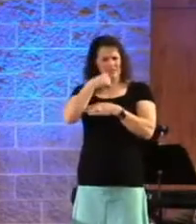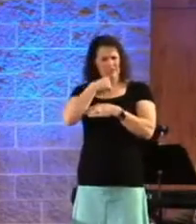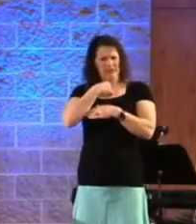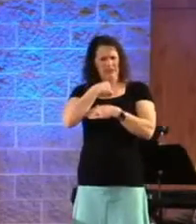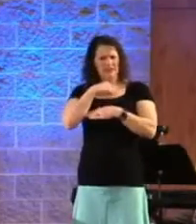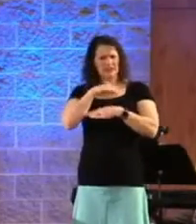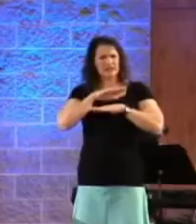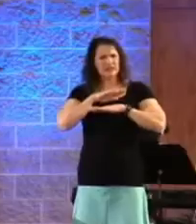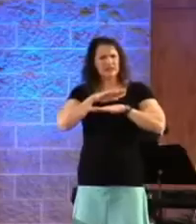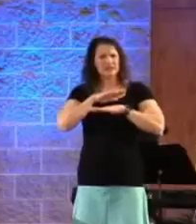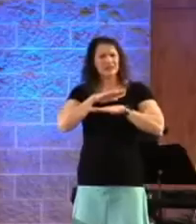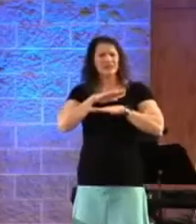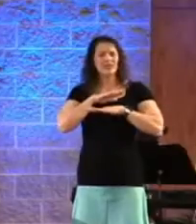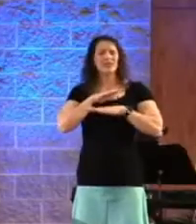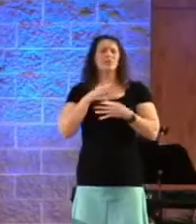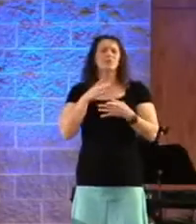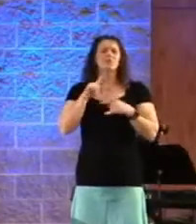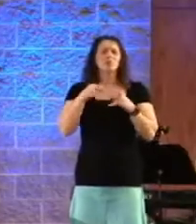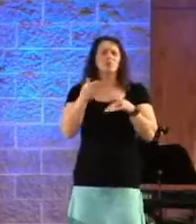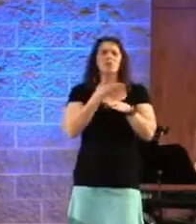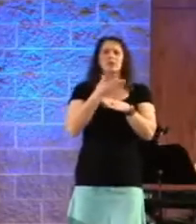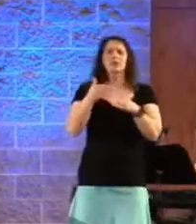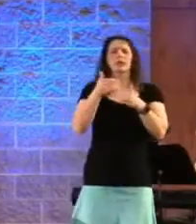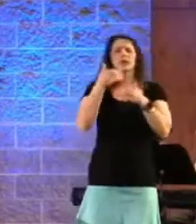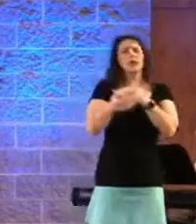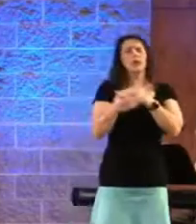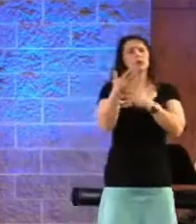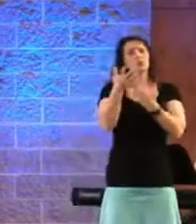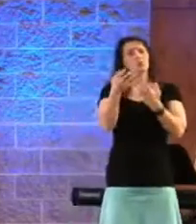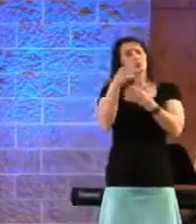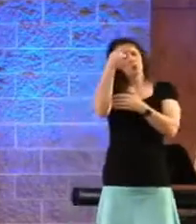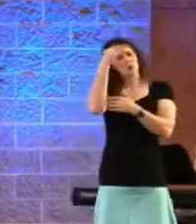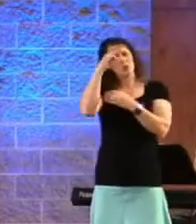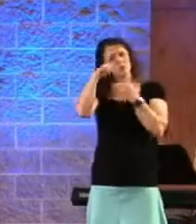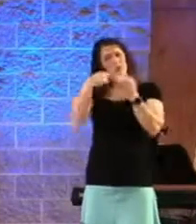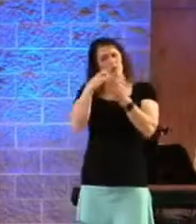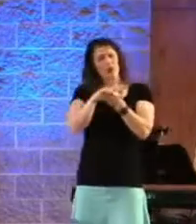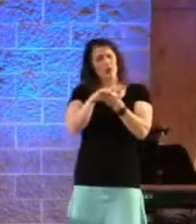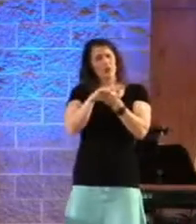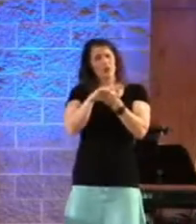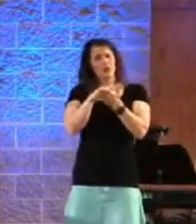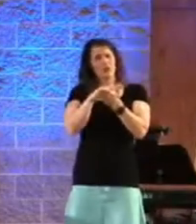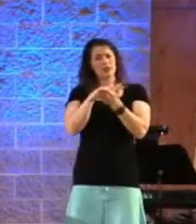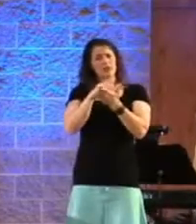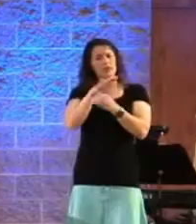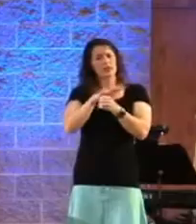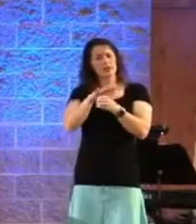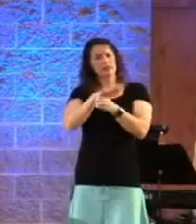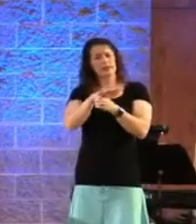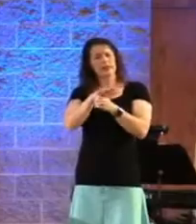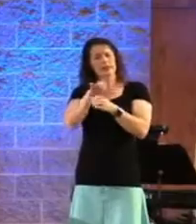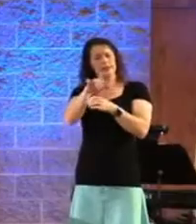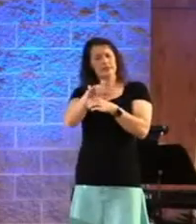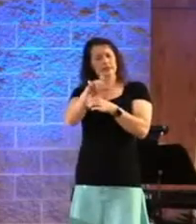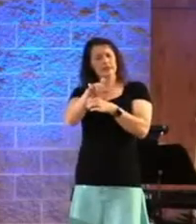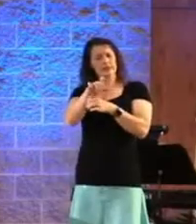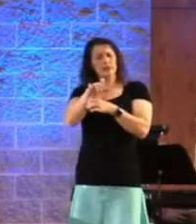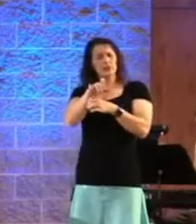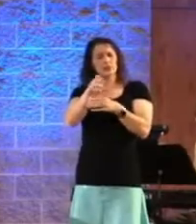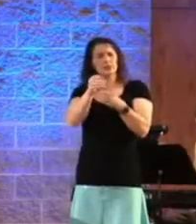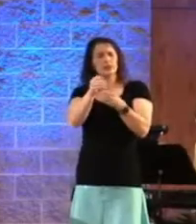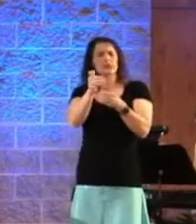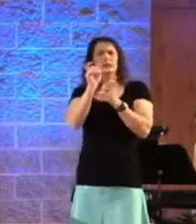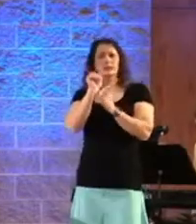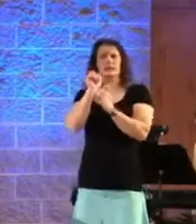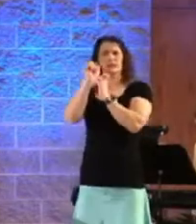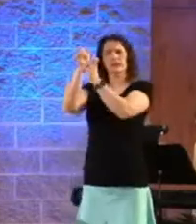next one, I want you guys to think about that. Is there an area where you need to yield that to God again and again and